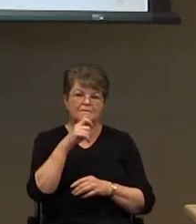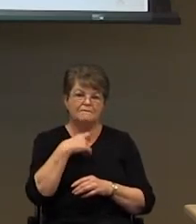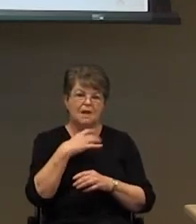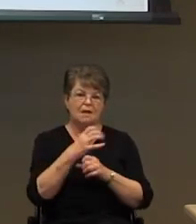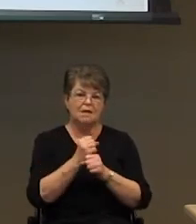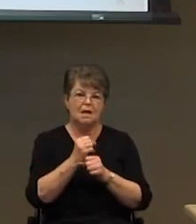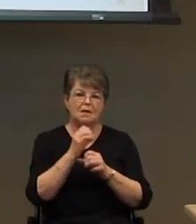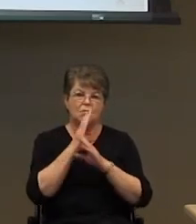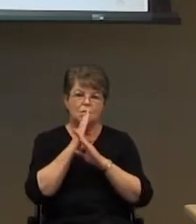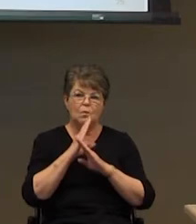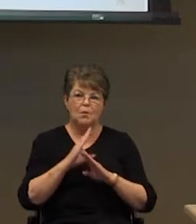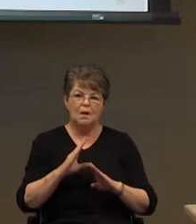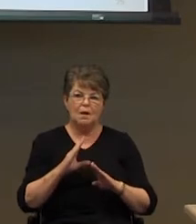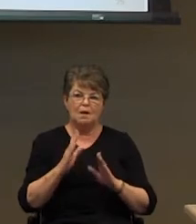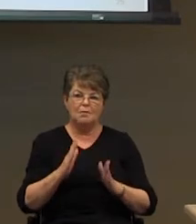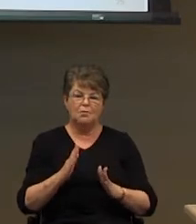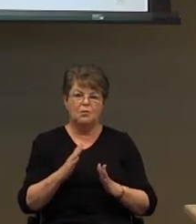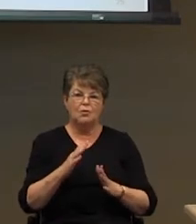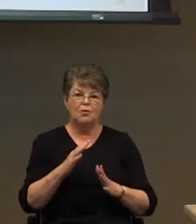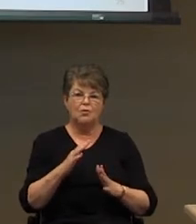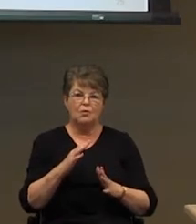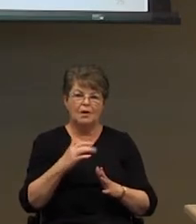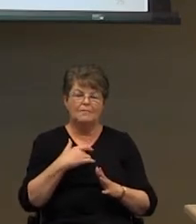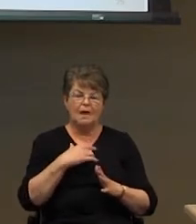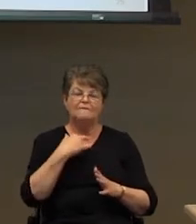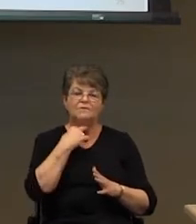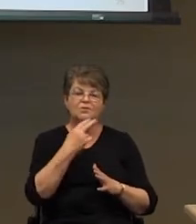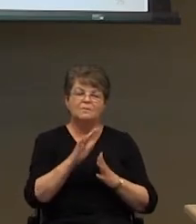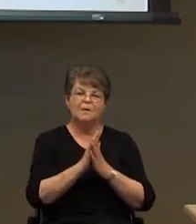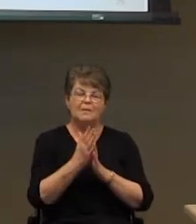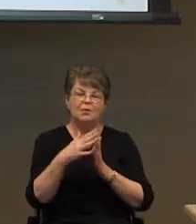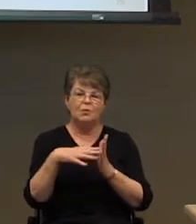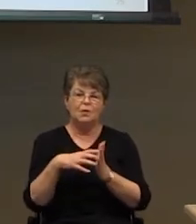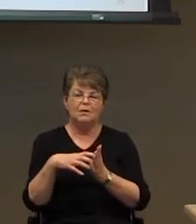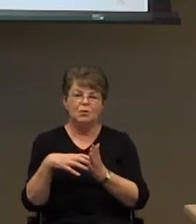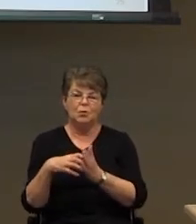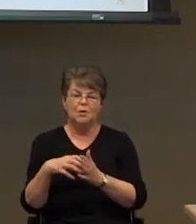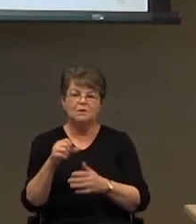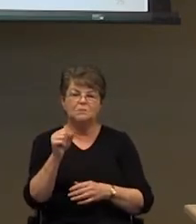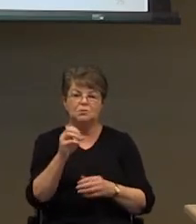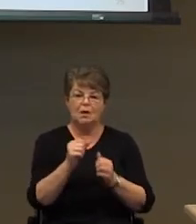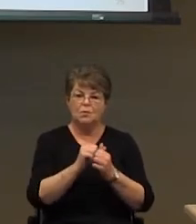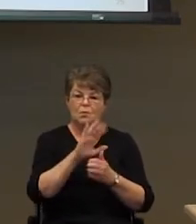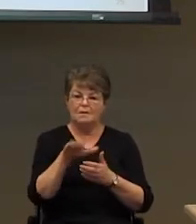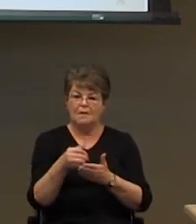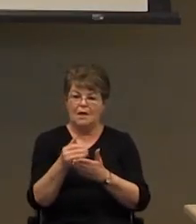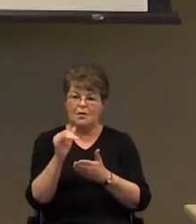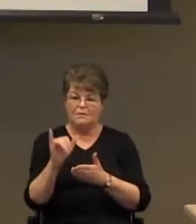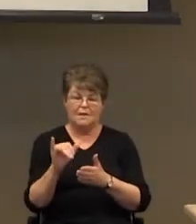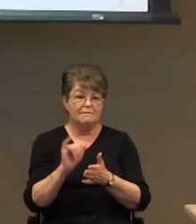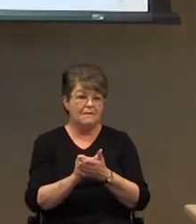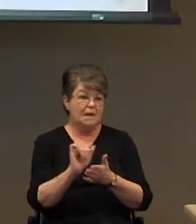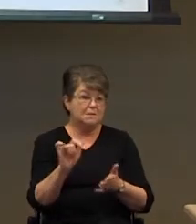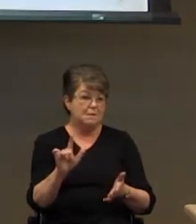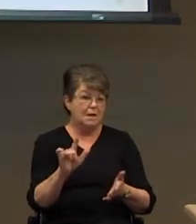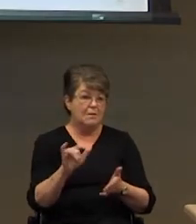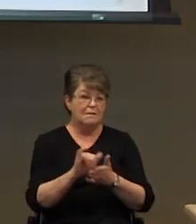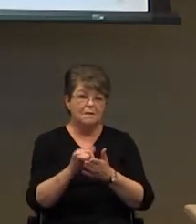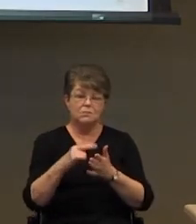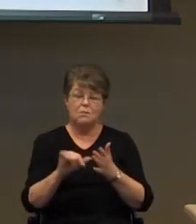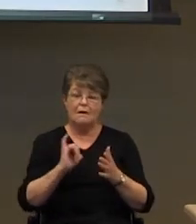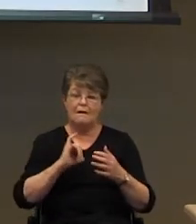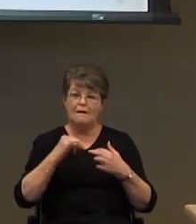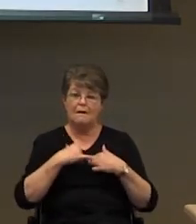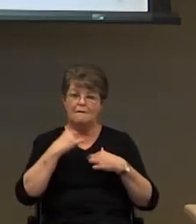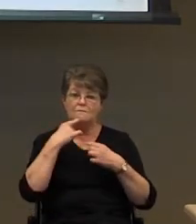as this conversation goes on because I feel my voice is getting very weaker. So, with all that said, that's it. That's what I got for you